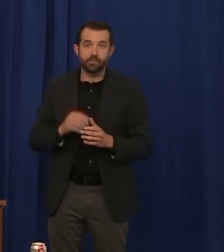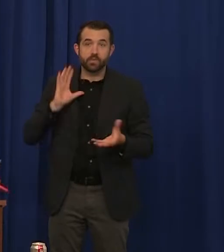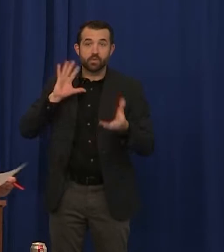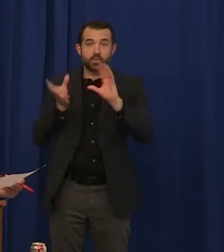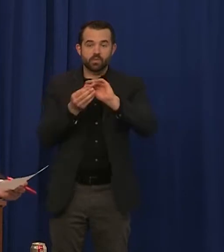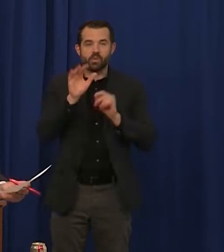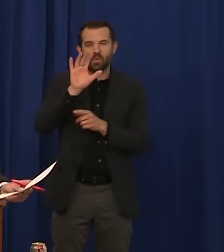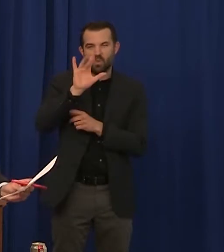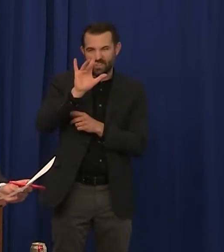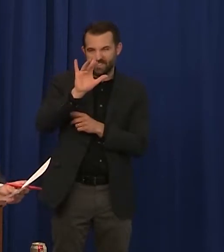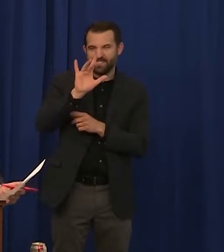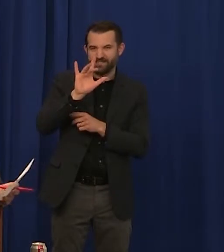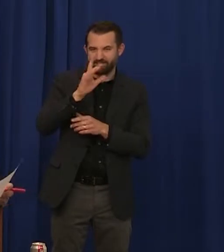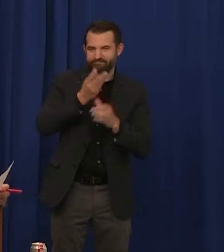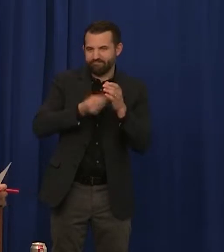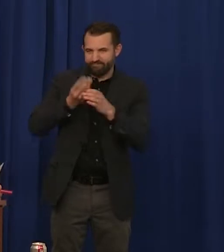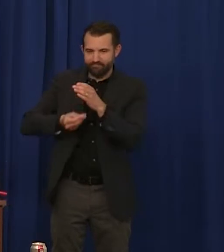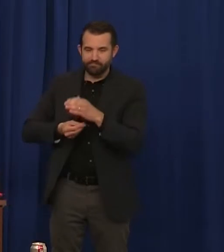25.